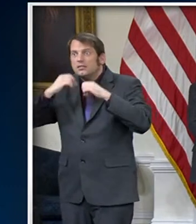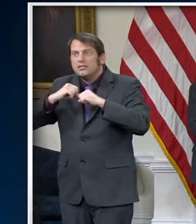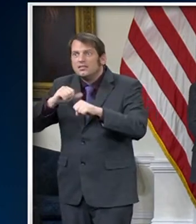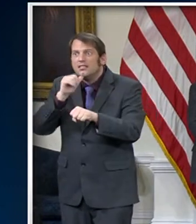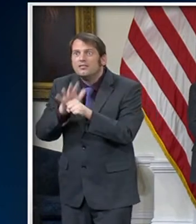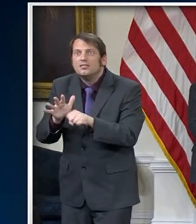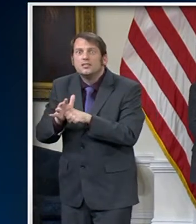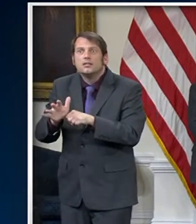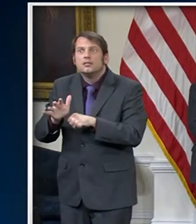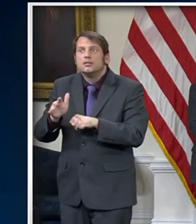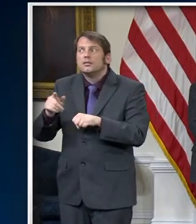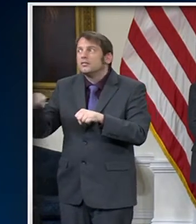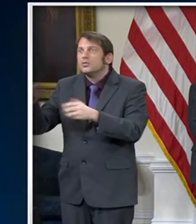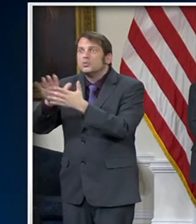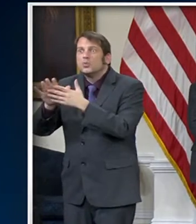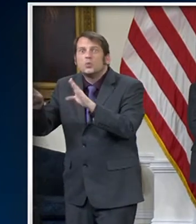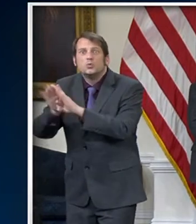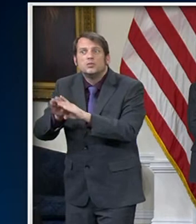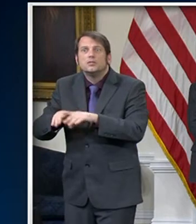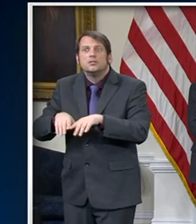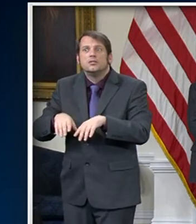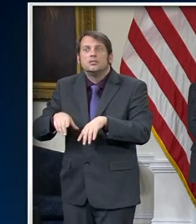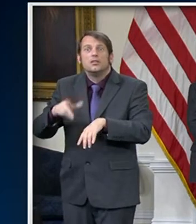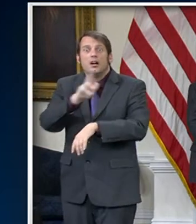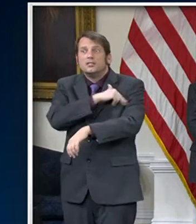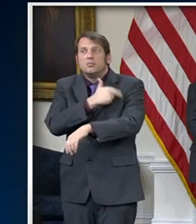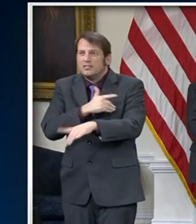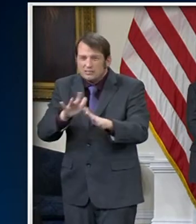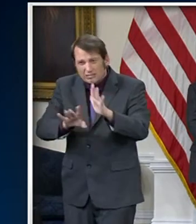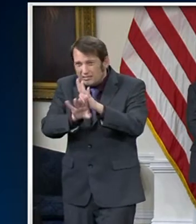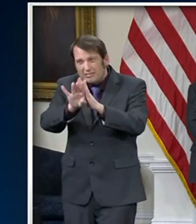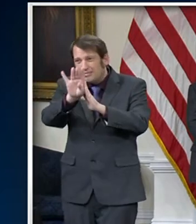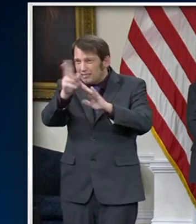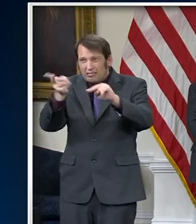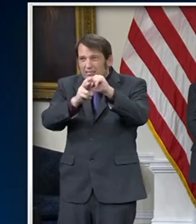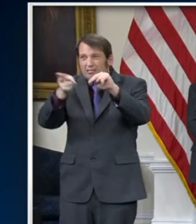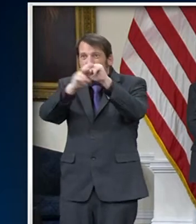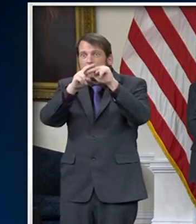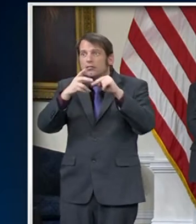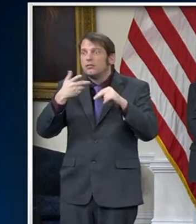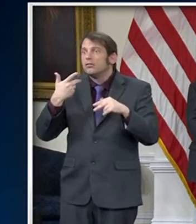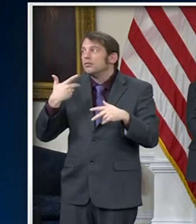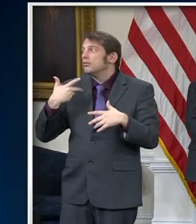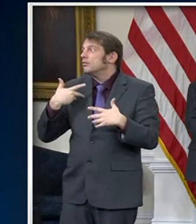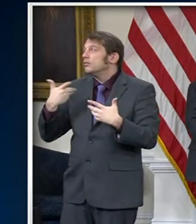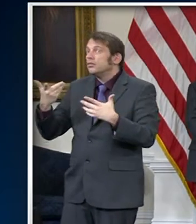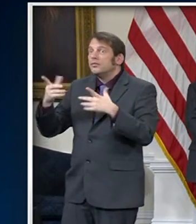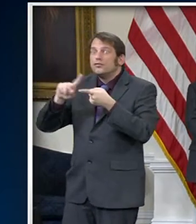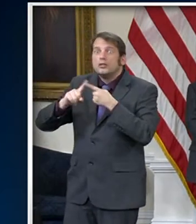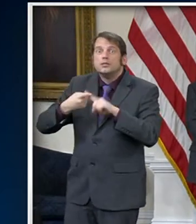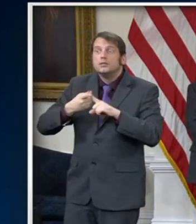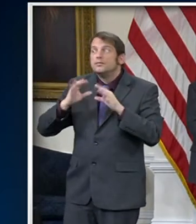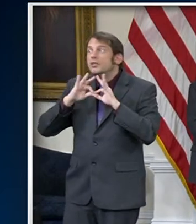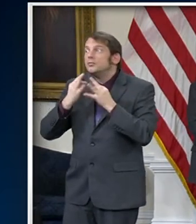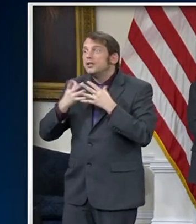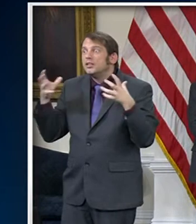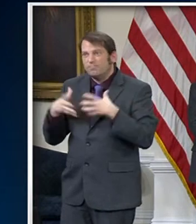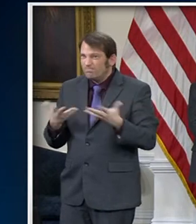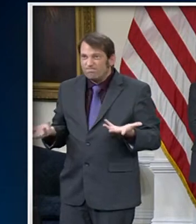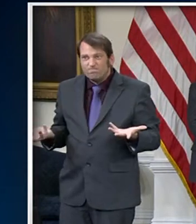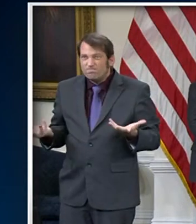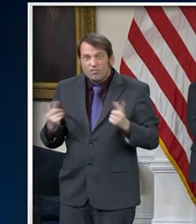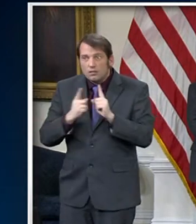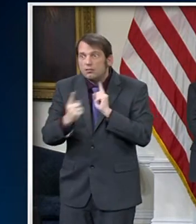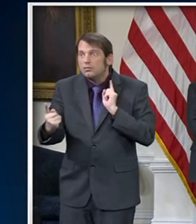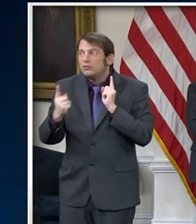needing hospitalization, and holidays without friends or family members. Importantly, though,